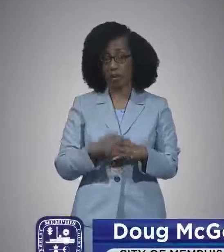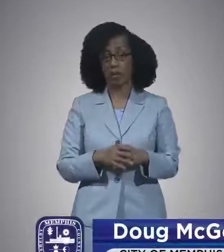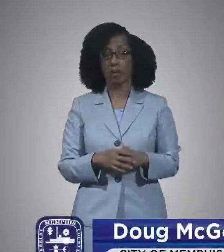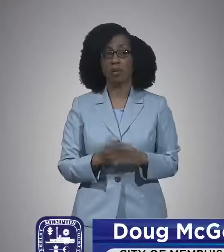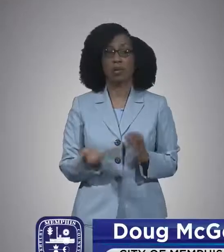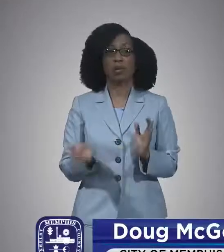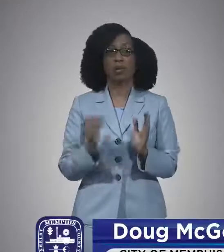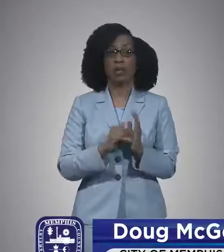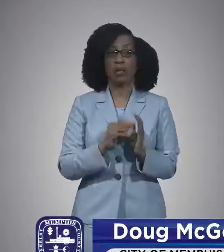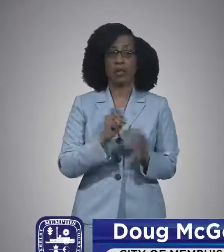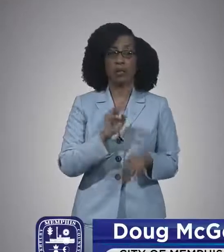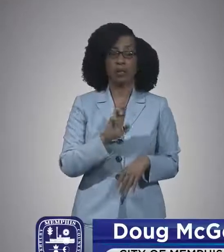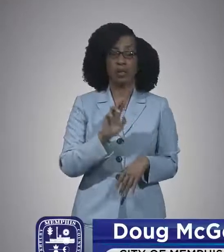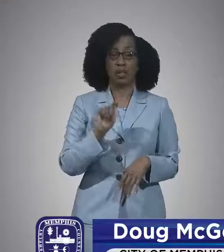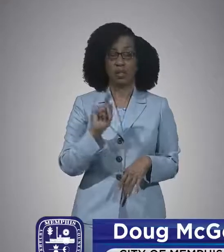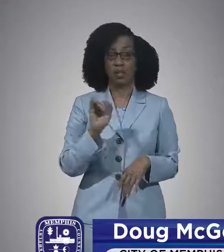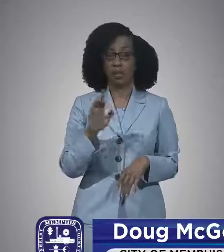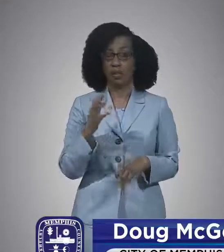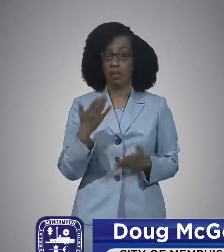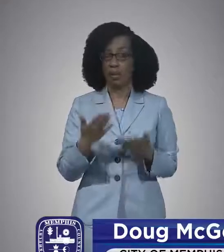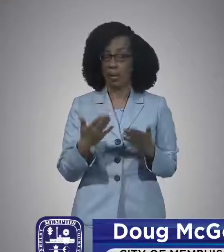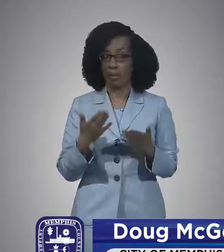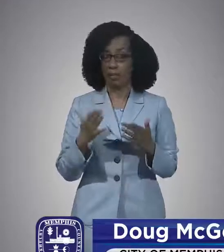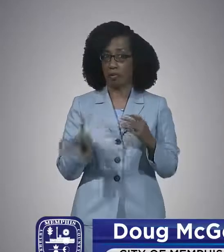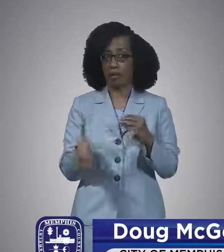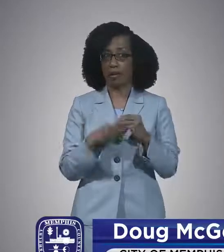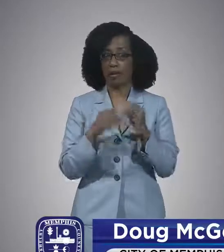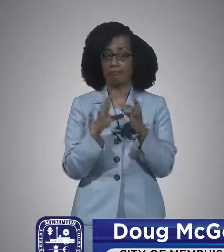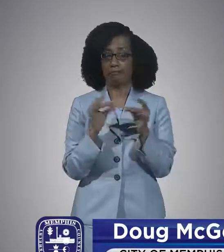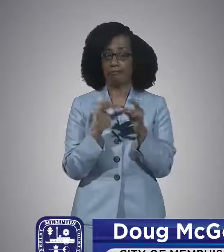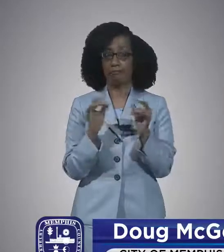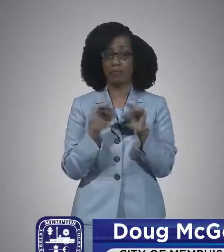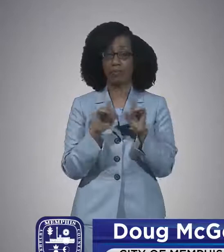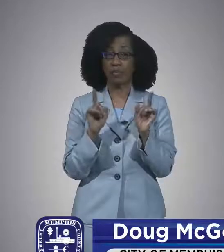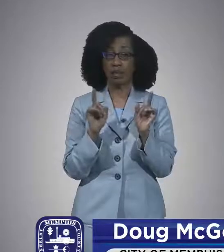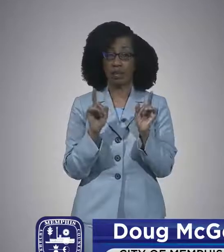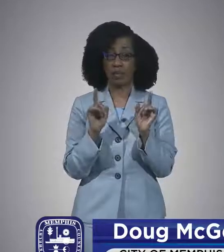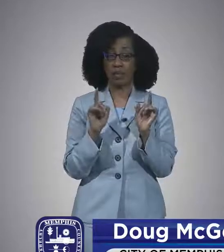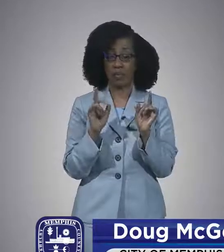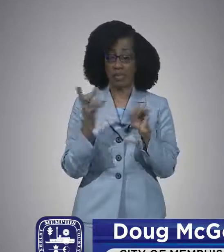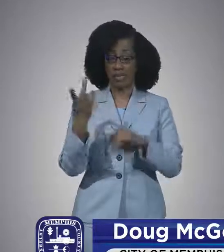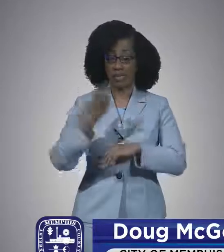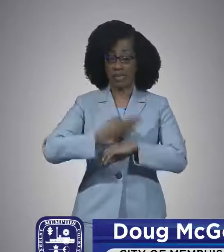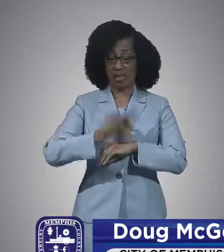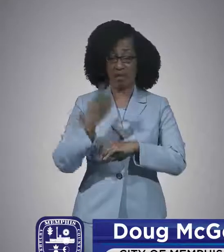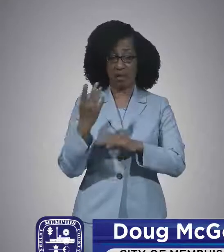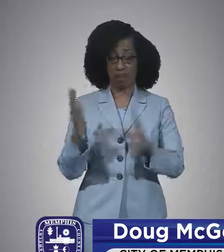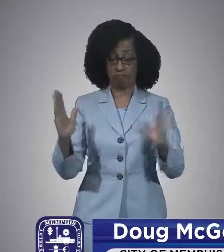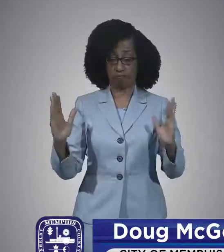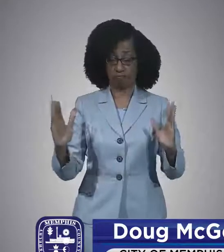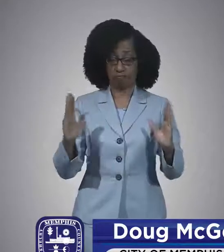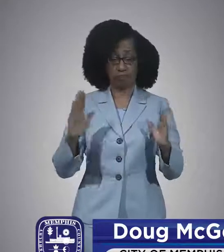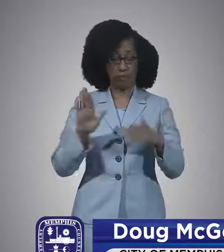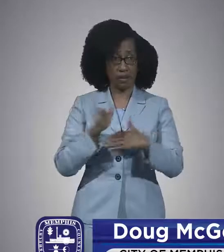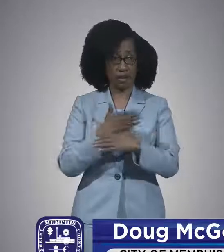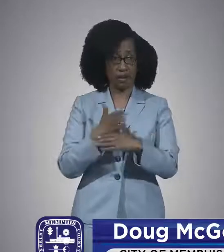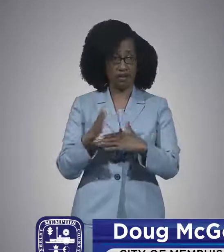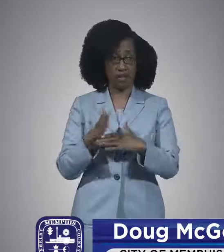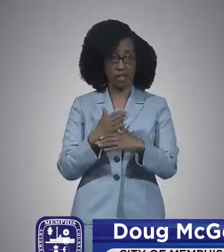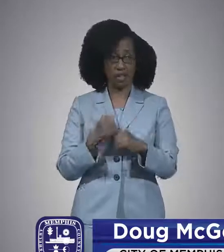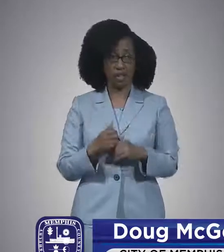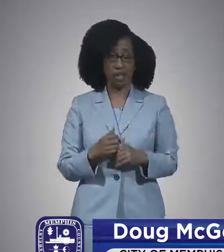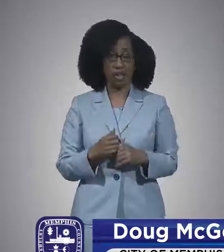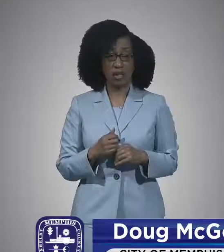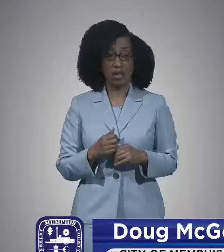Dr. Taylor may have some comments on that, but we really, we look at that 7-day case average as kind